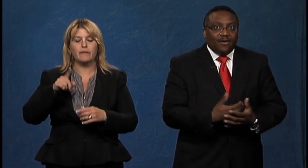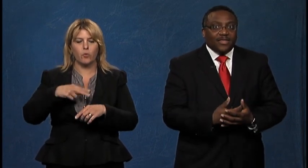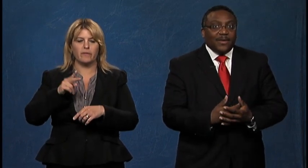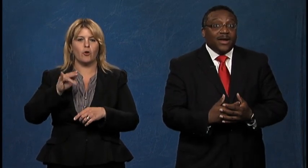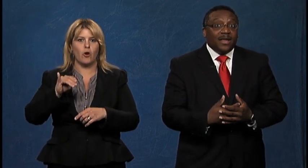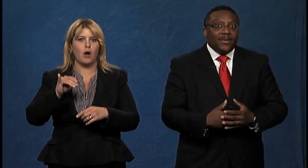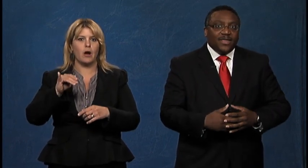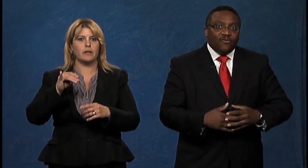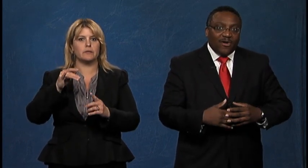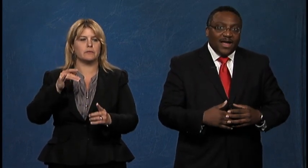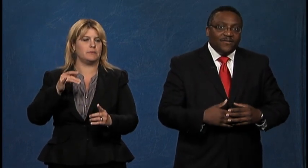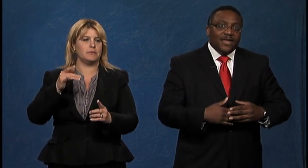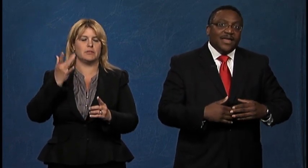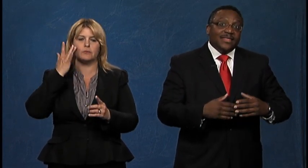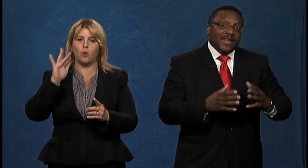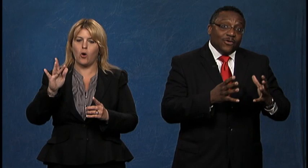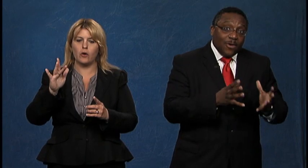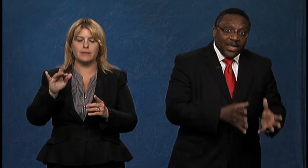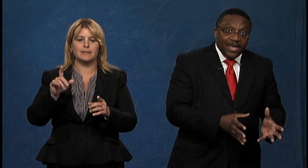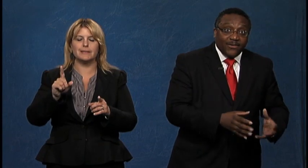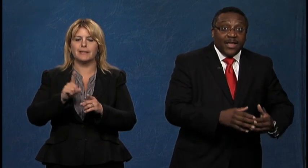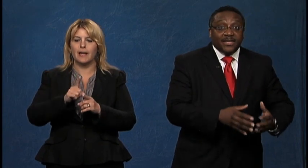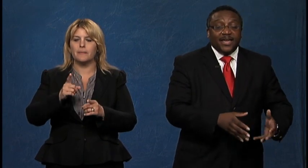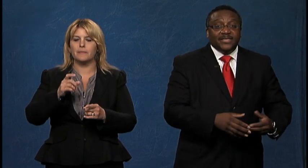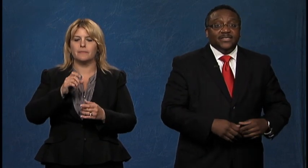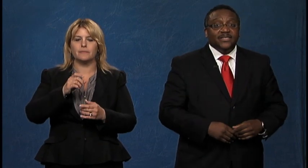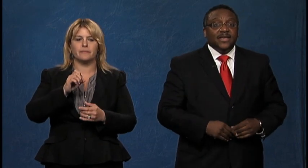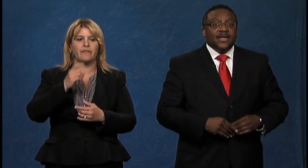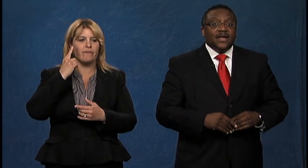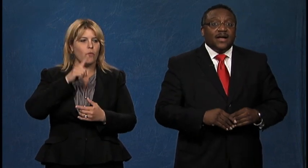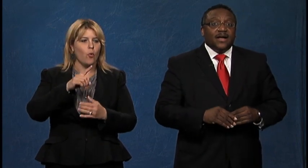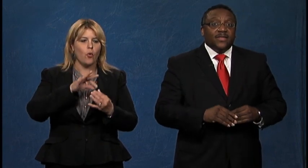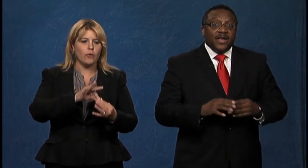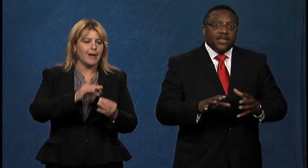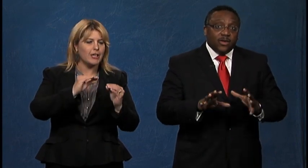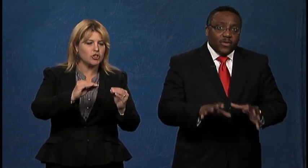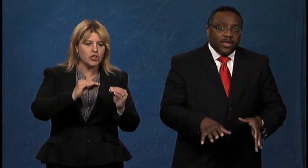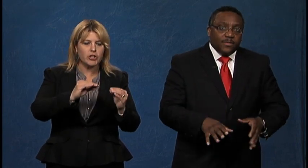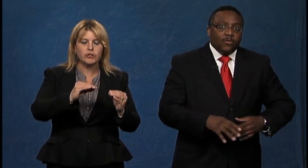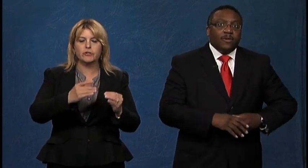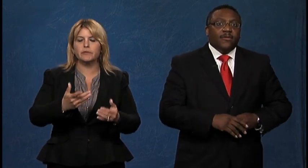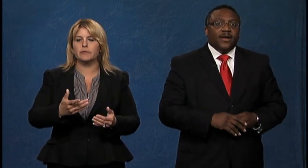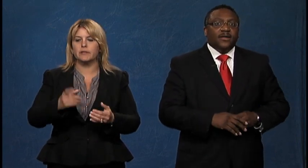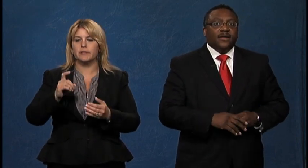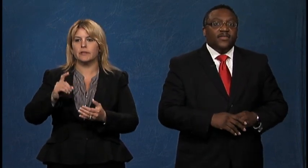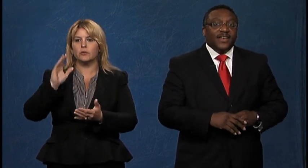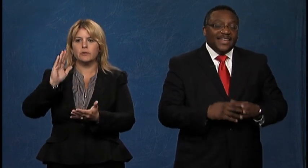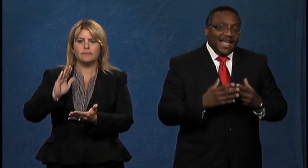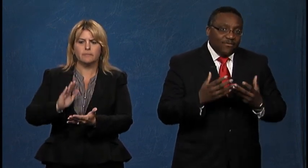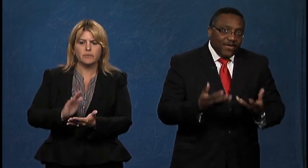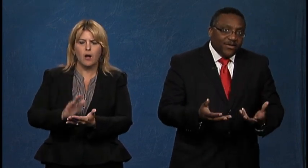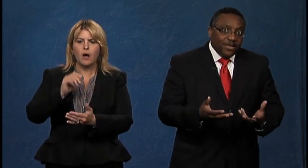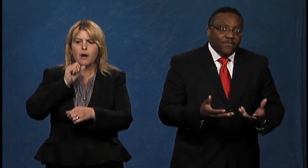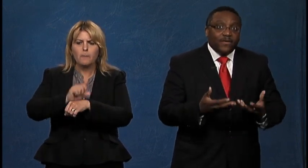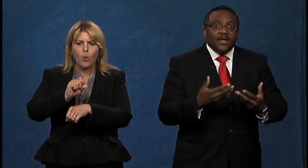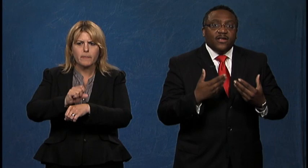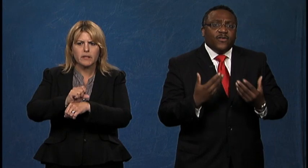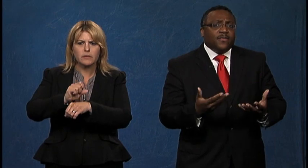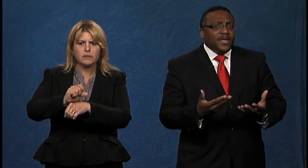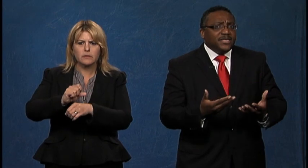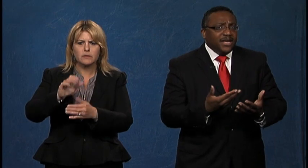bet, are the same economics that drive the need for quality of education, the need to lower the unemployment rate, the need to have